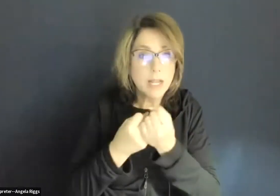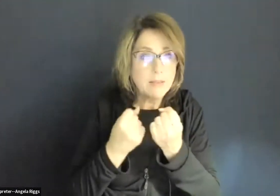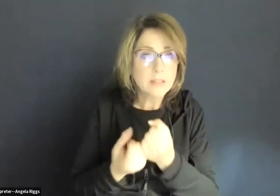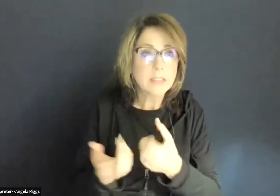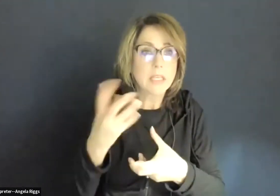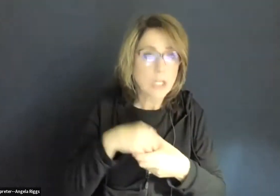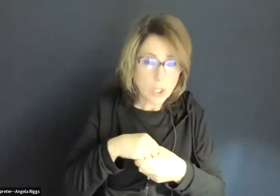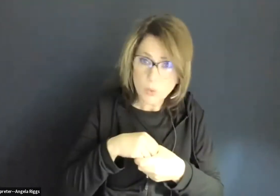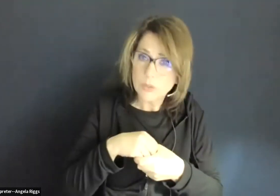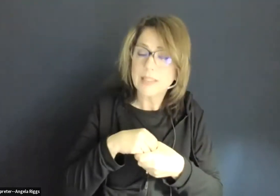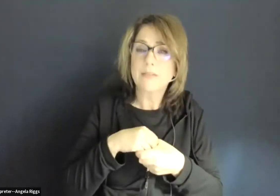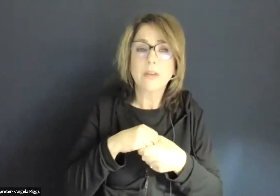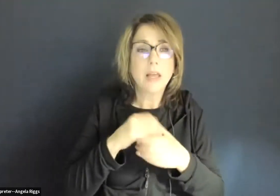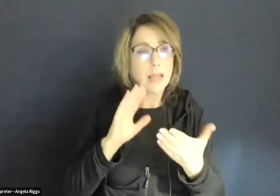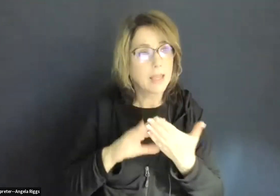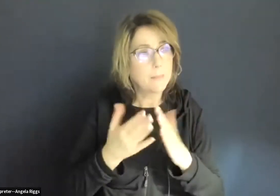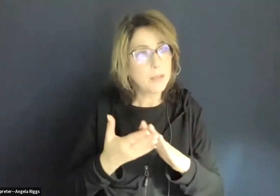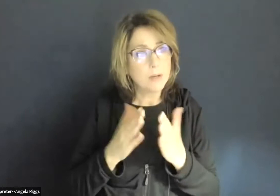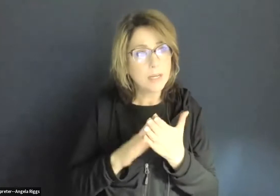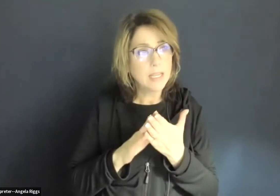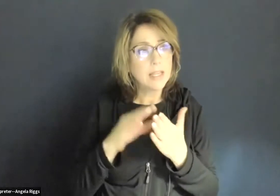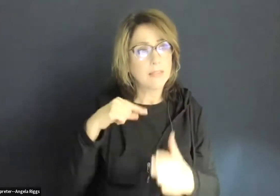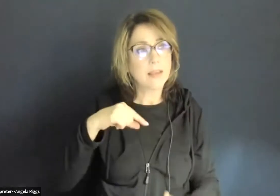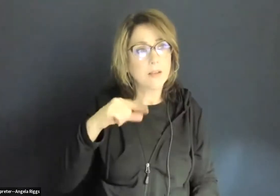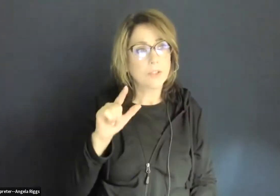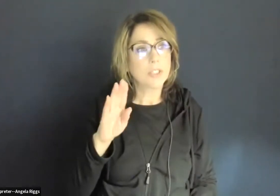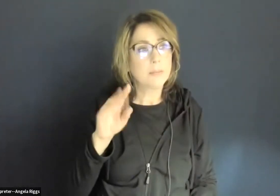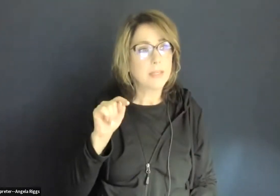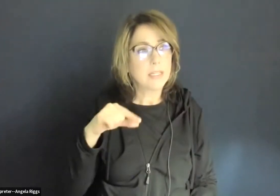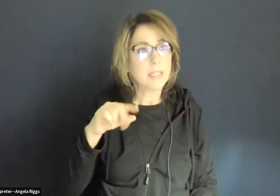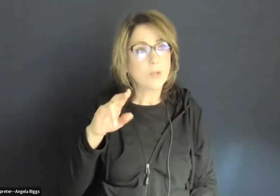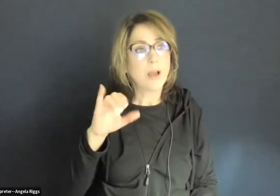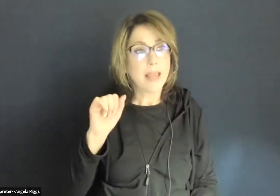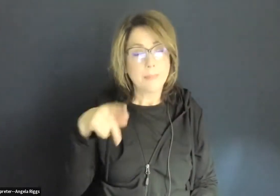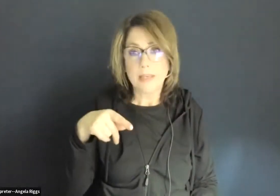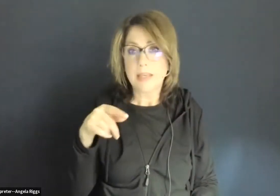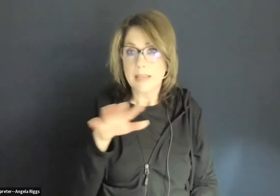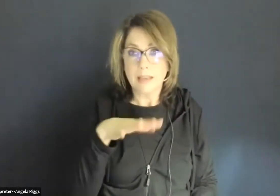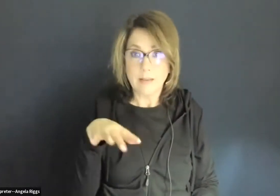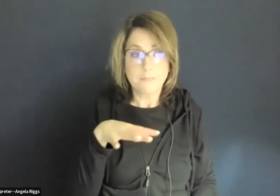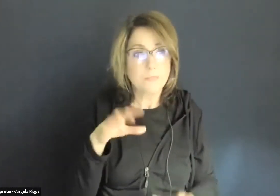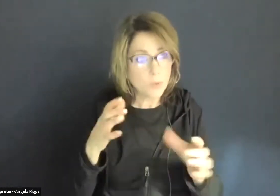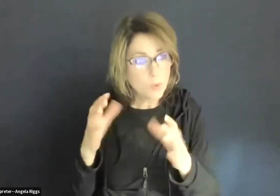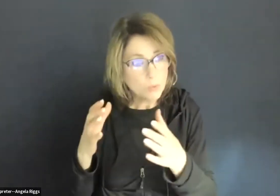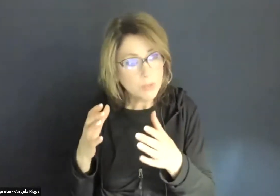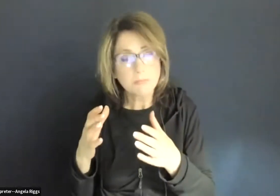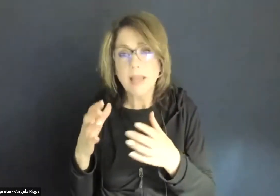community in the LGBTQIAP spaces, and group social